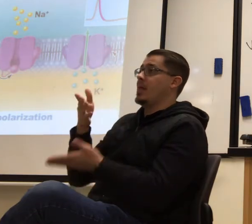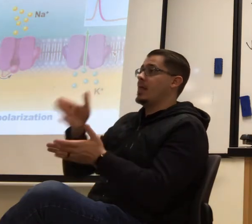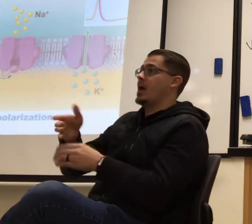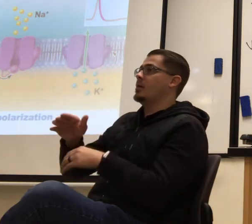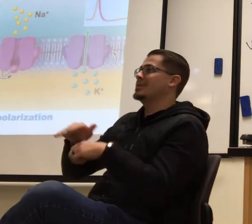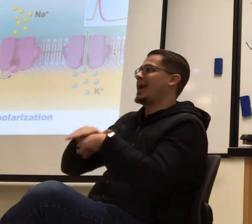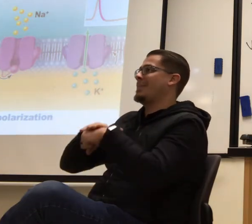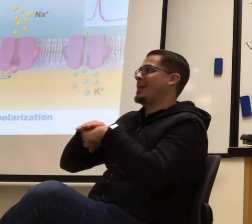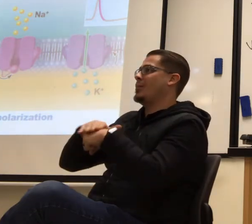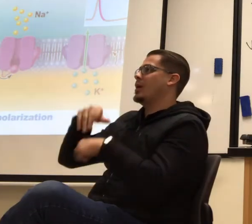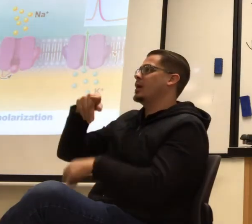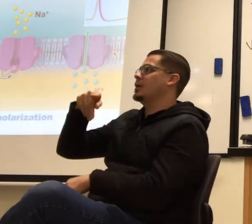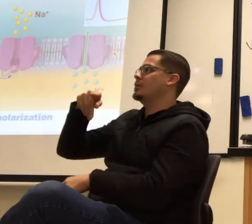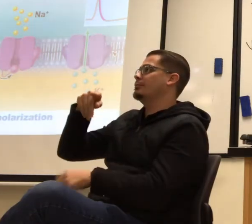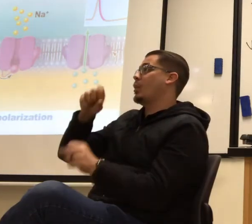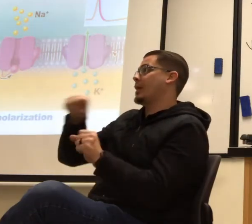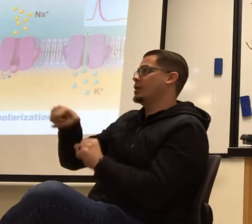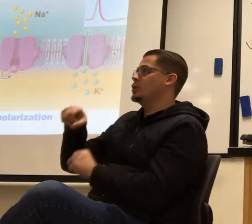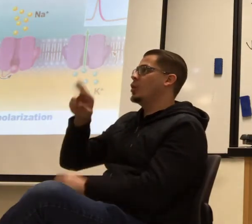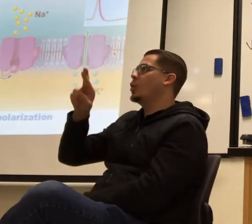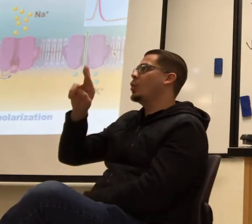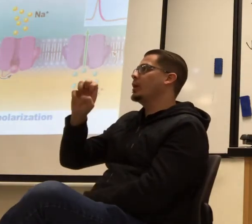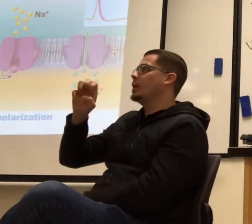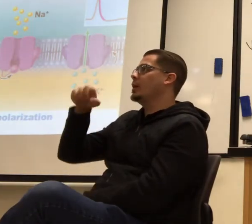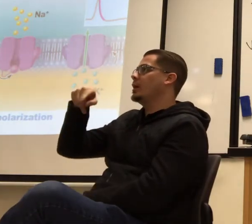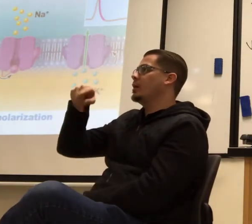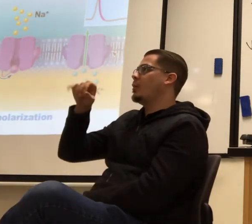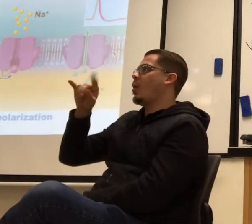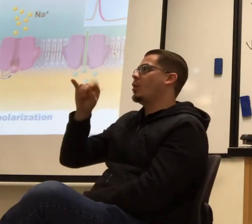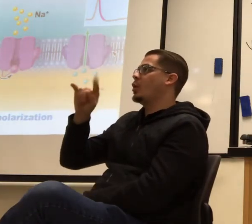membrane potential to repolarize.